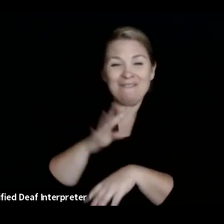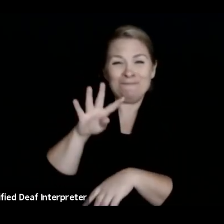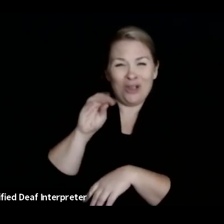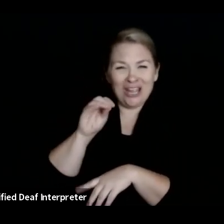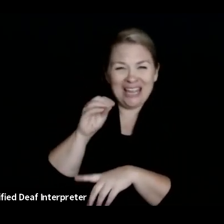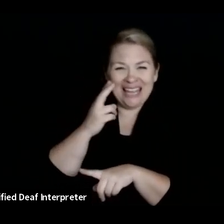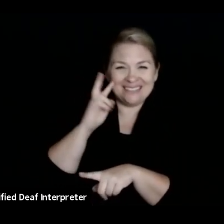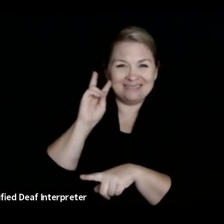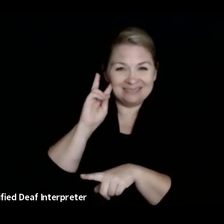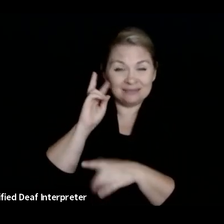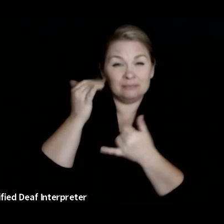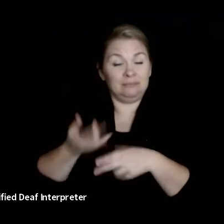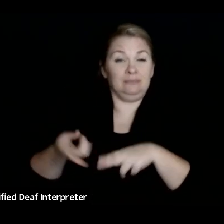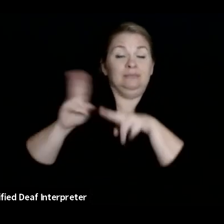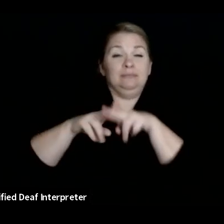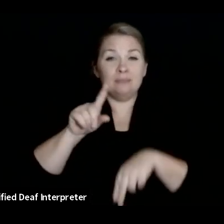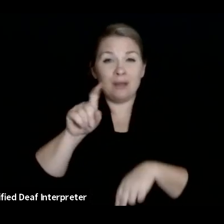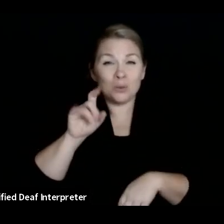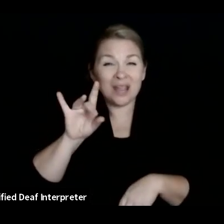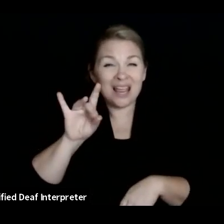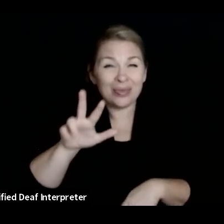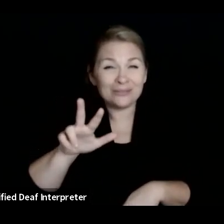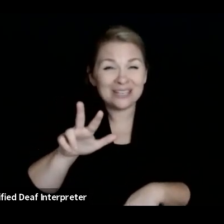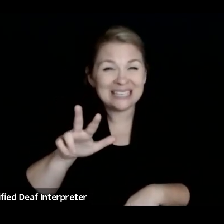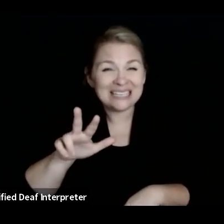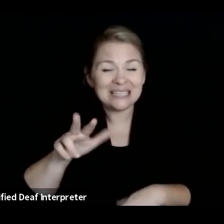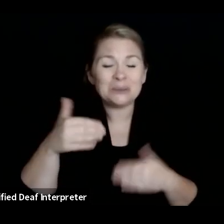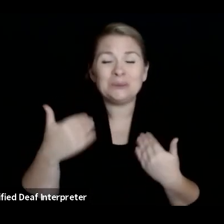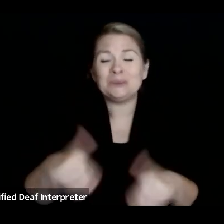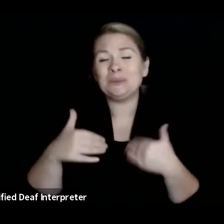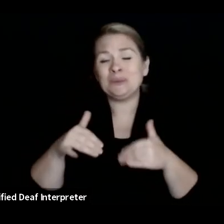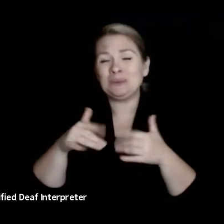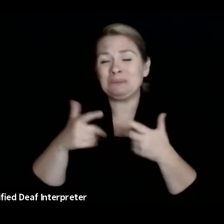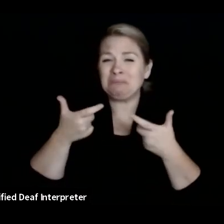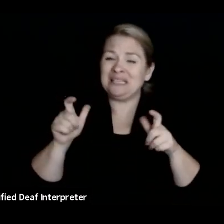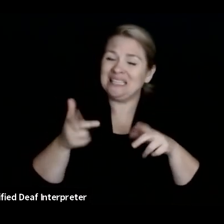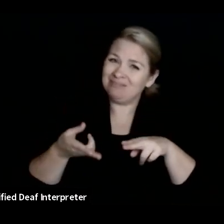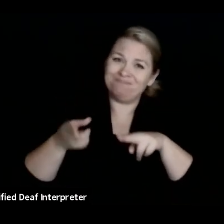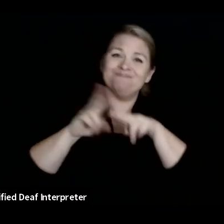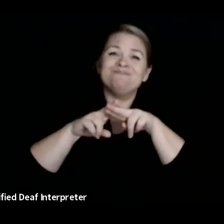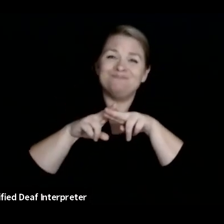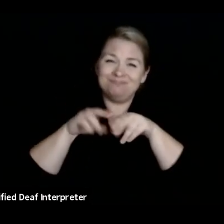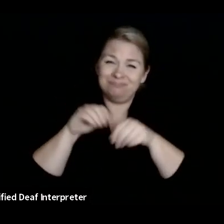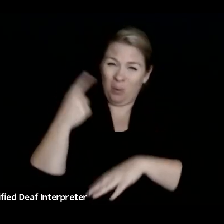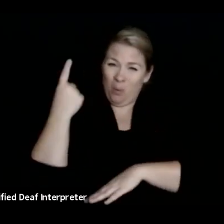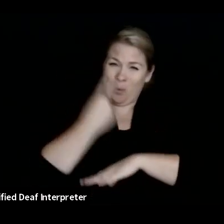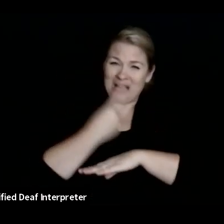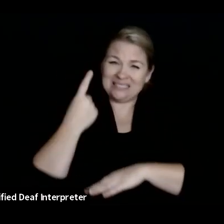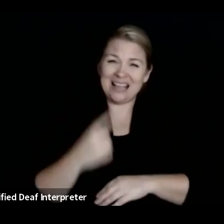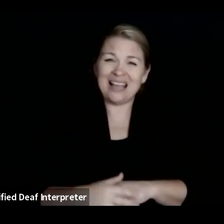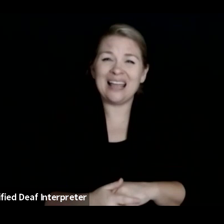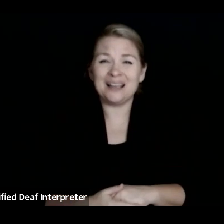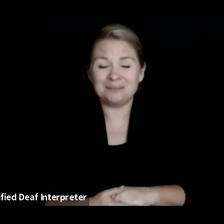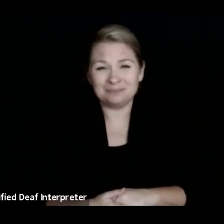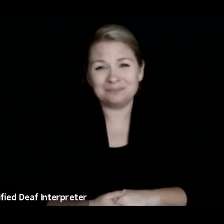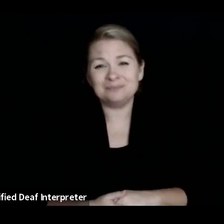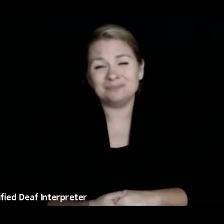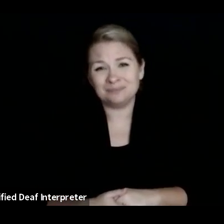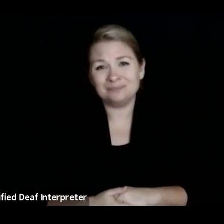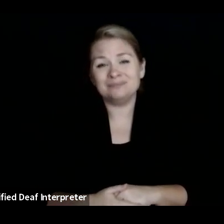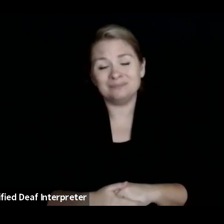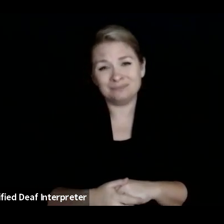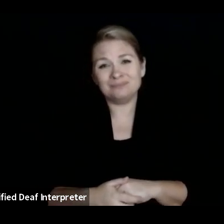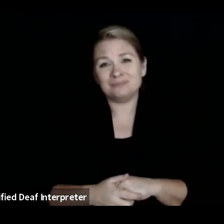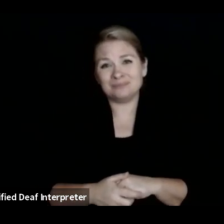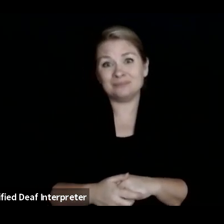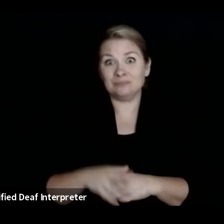in residents, but 64, which is a big majority of the cases, were in healthcare workers. This